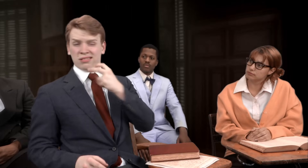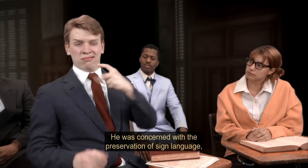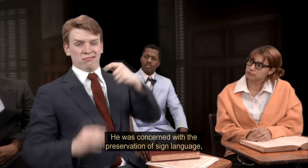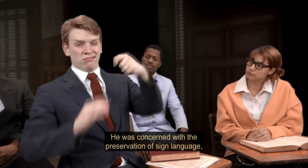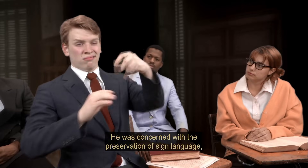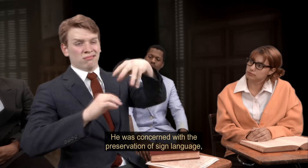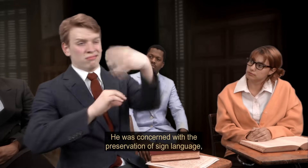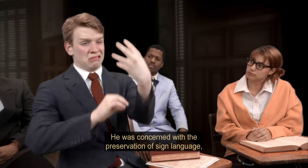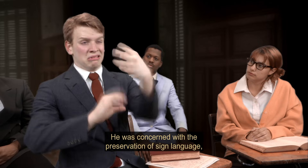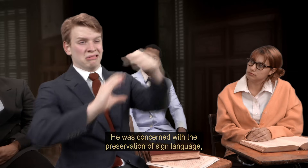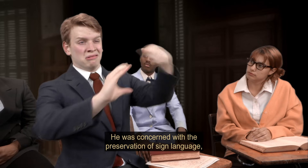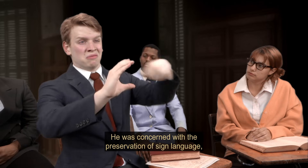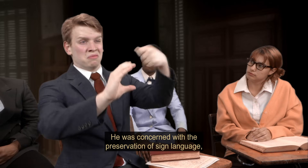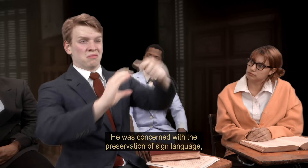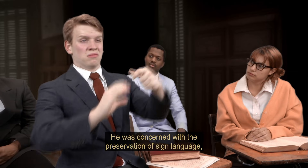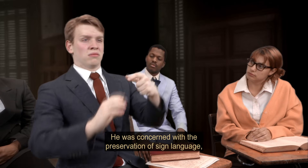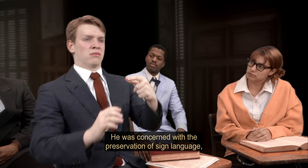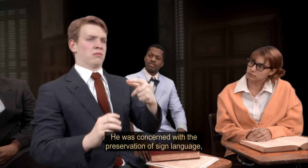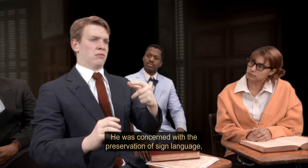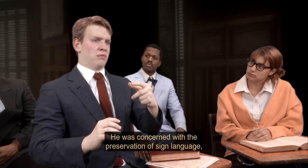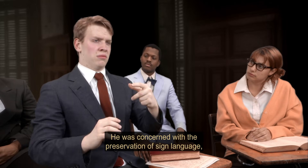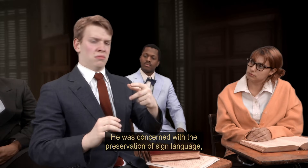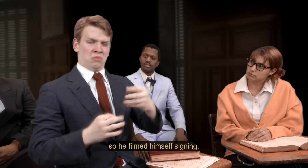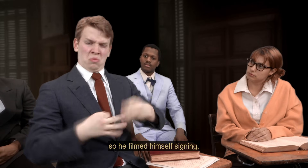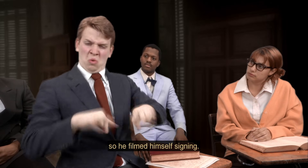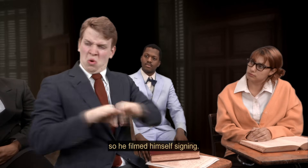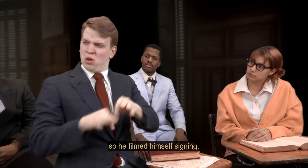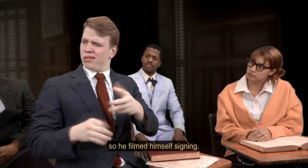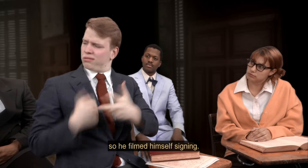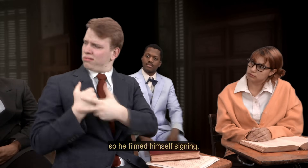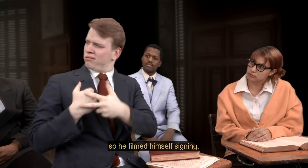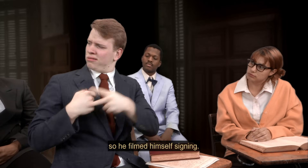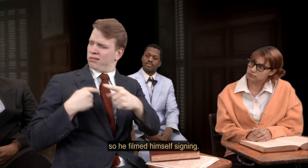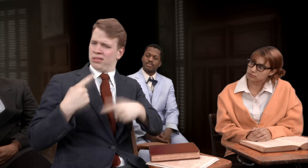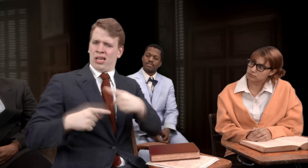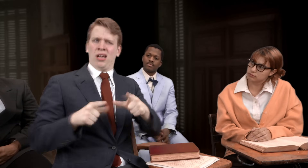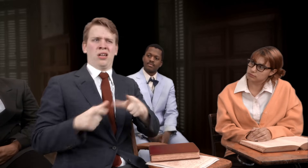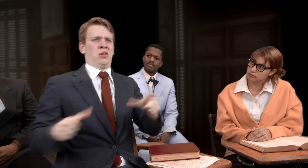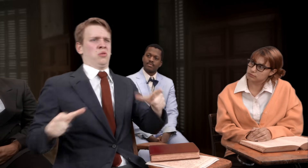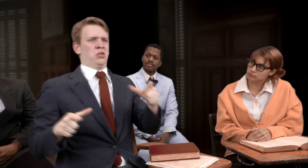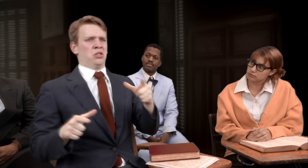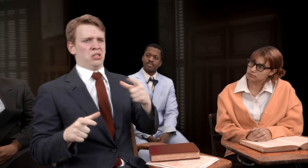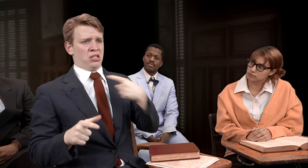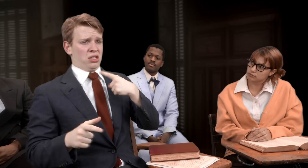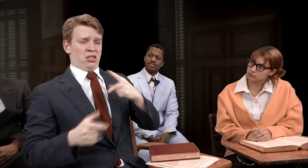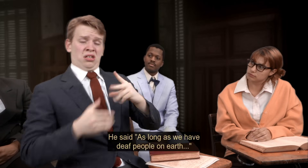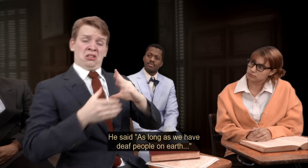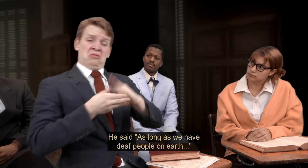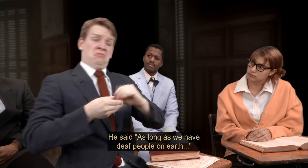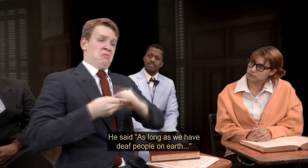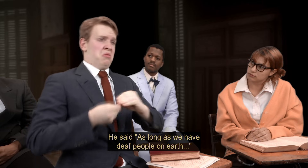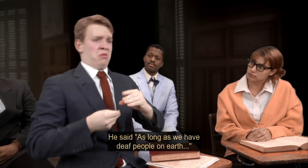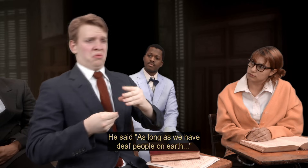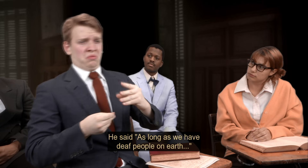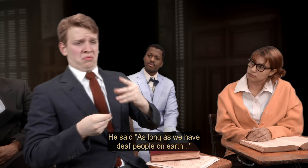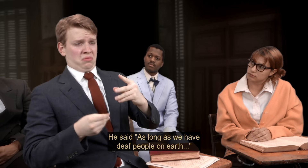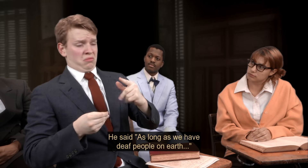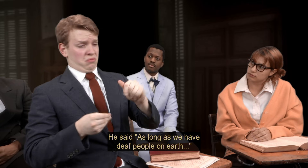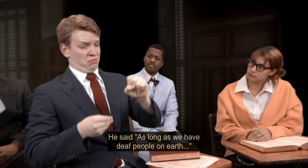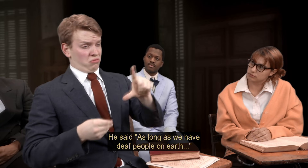He was concerned with the preservation of sign language, so he filmed himself signing. He said, "As